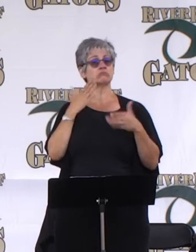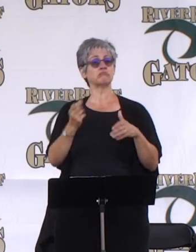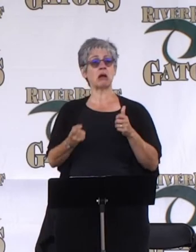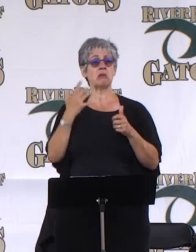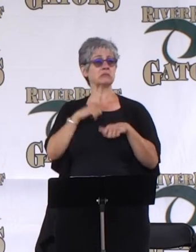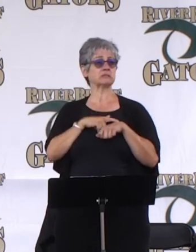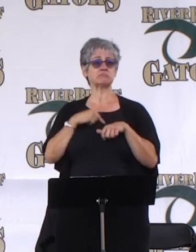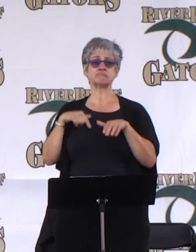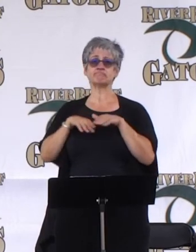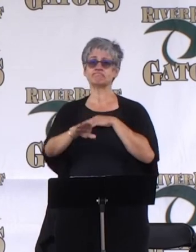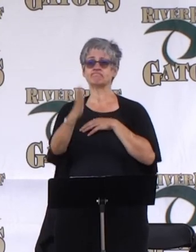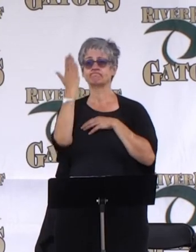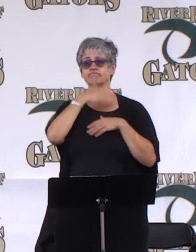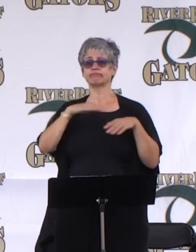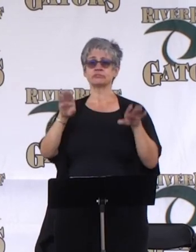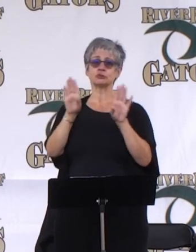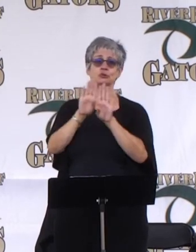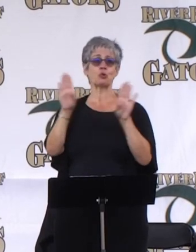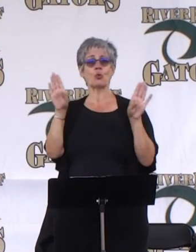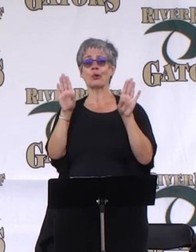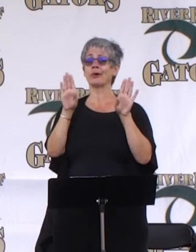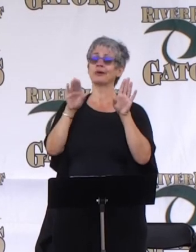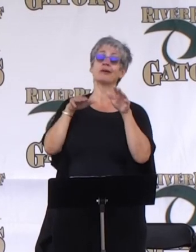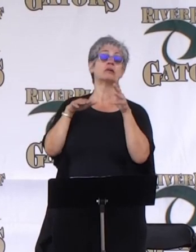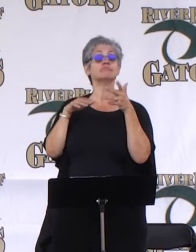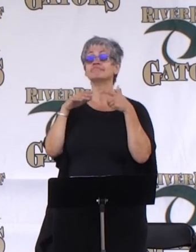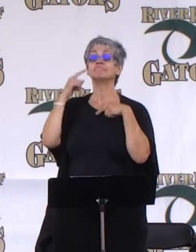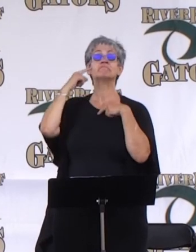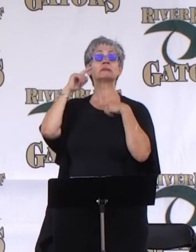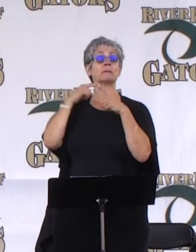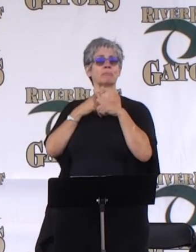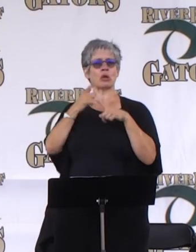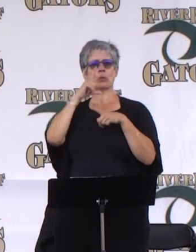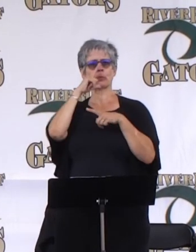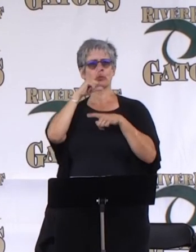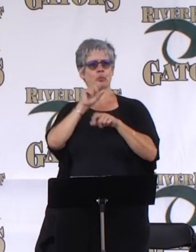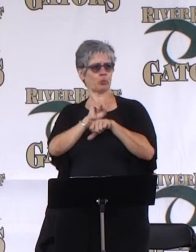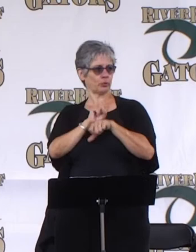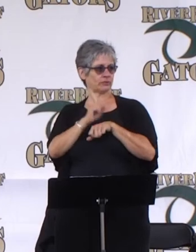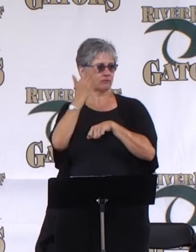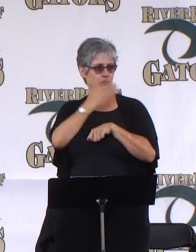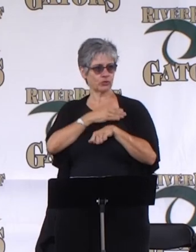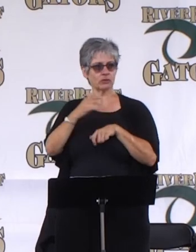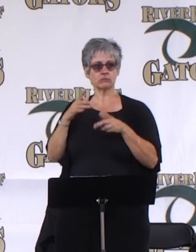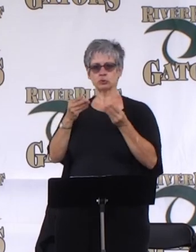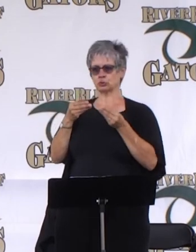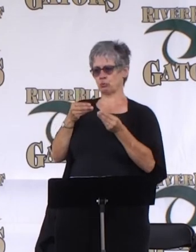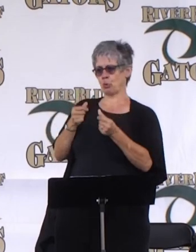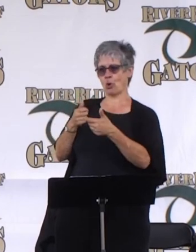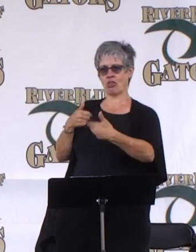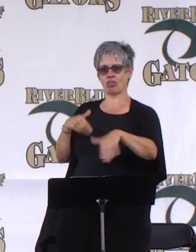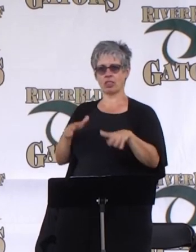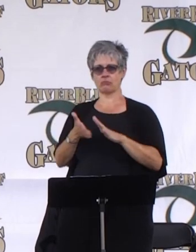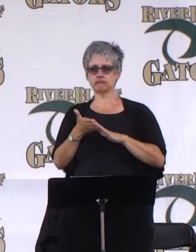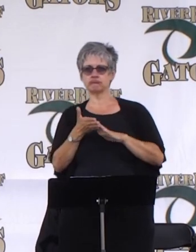doors and not given a thought about the people in the front. They make our school run smoothly and are always there to help